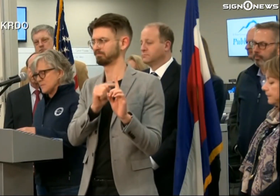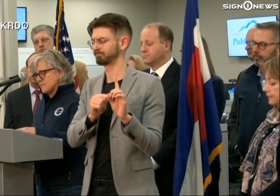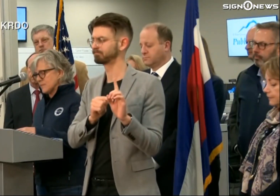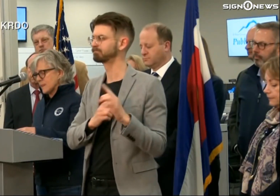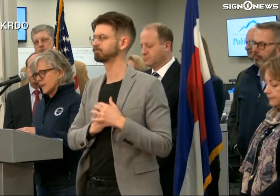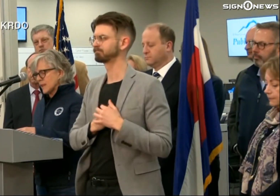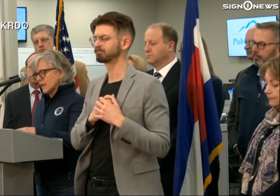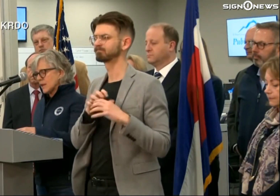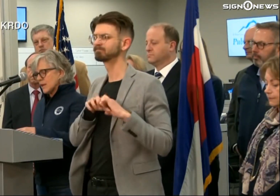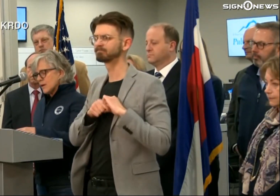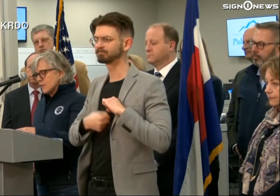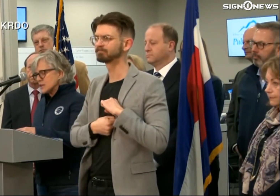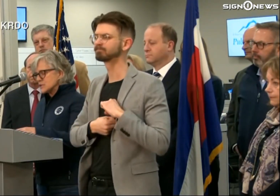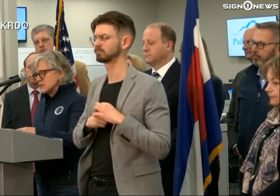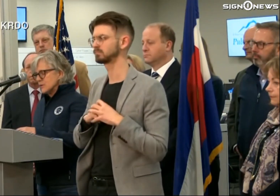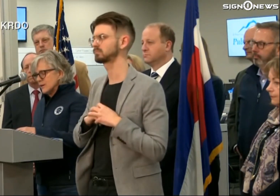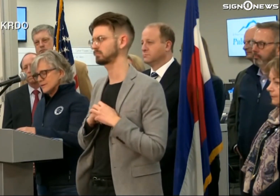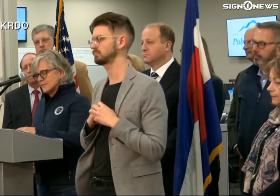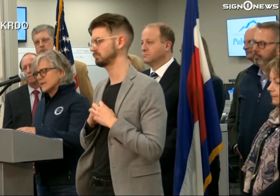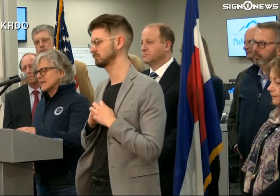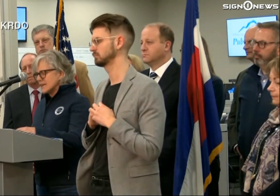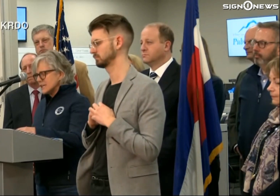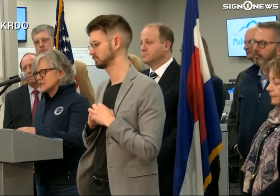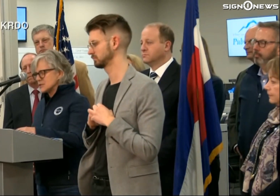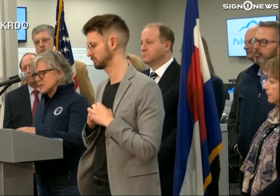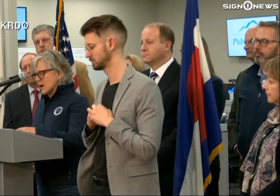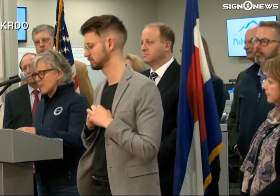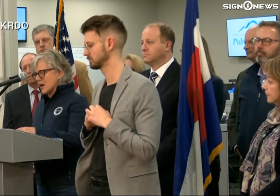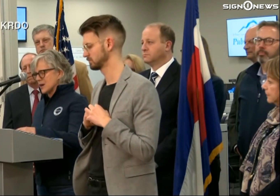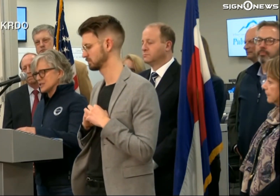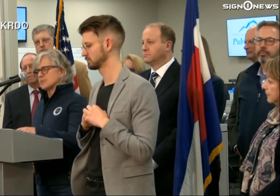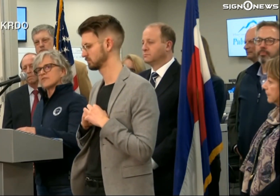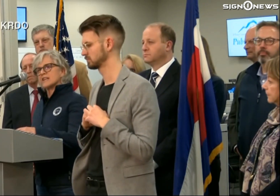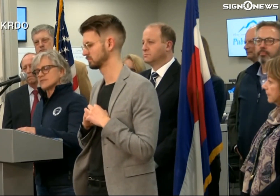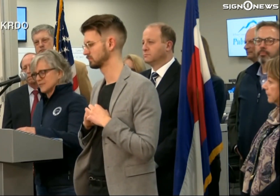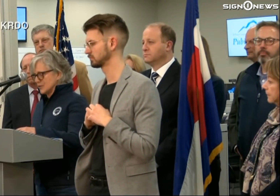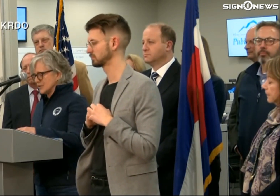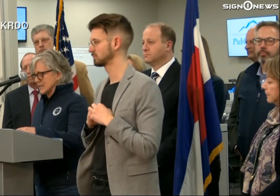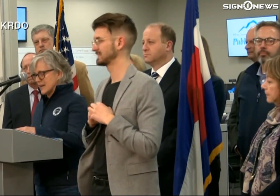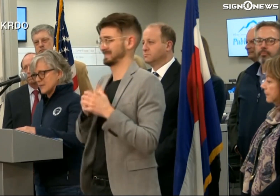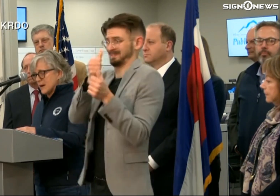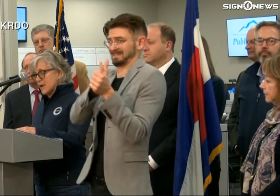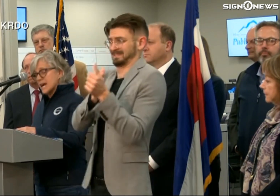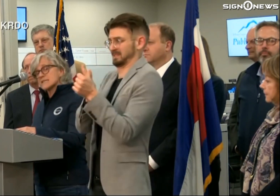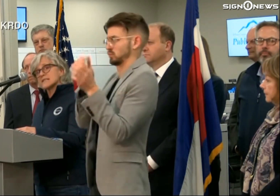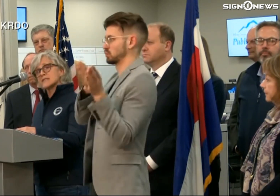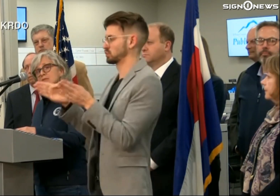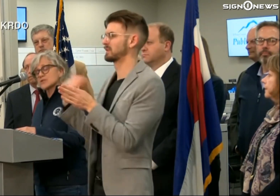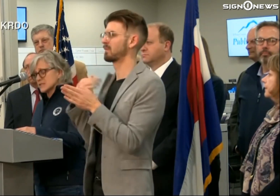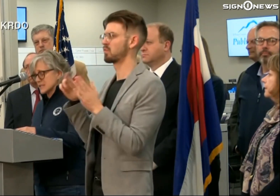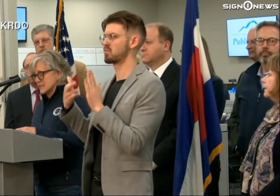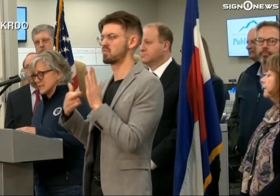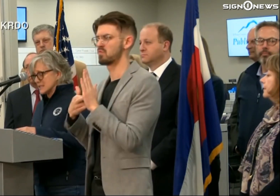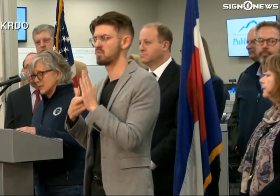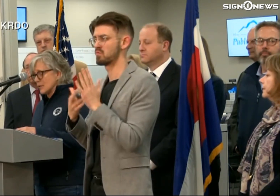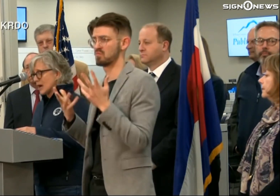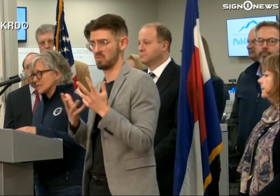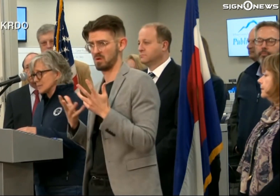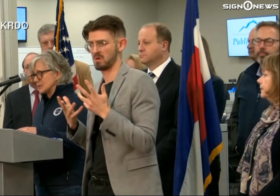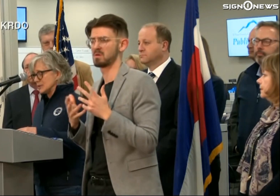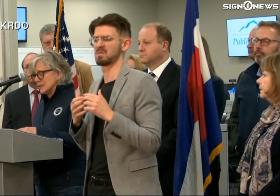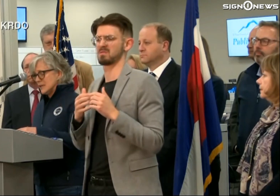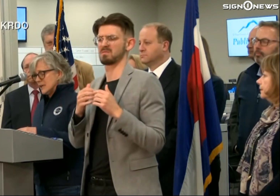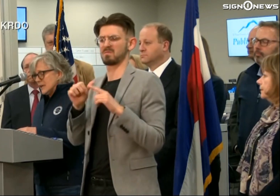member. We can each do our part to prevent further death by practicing social distancing